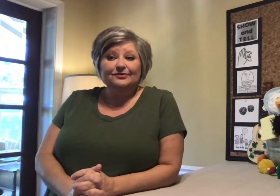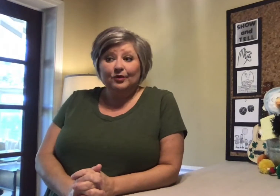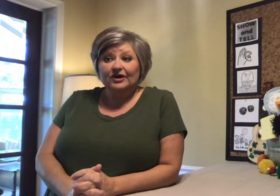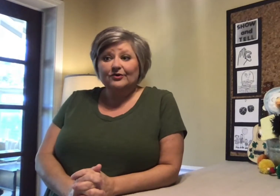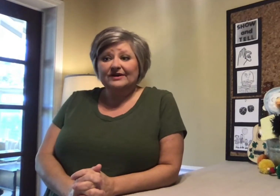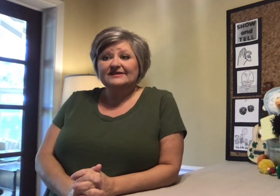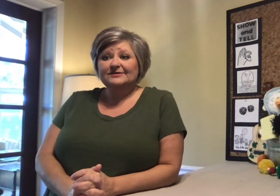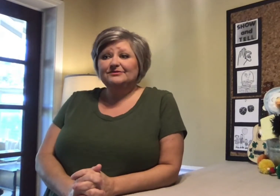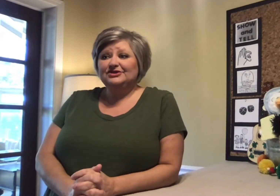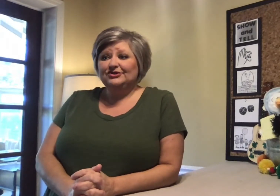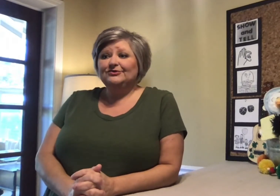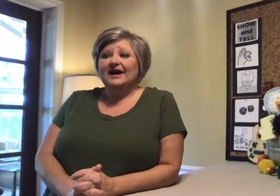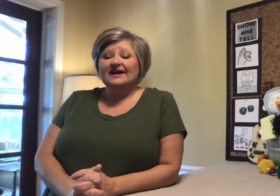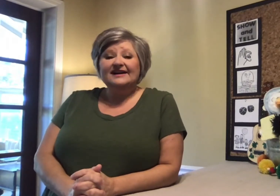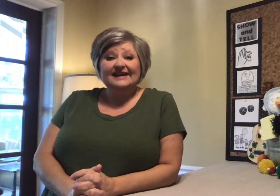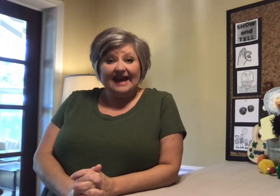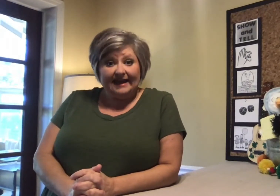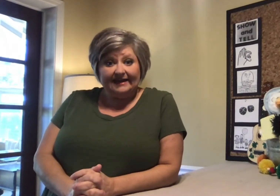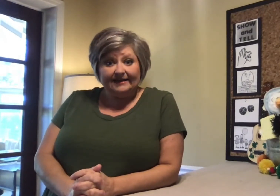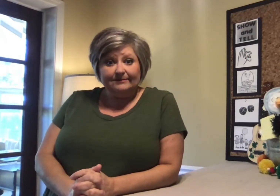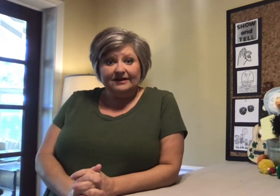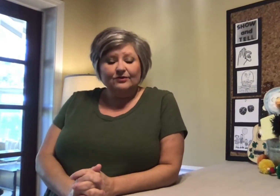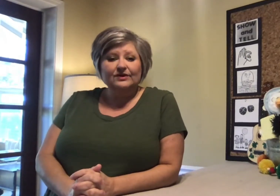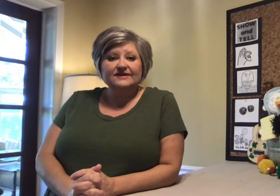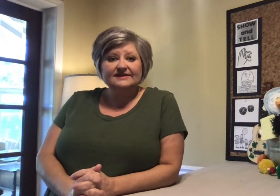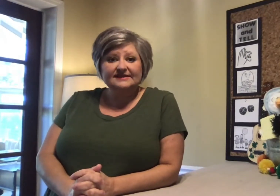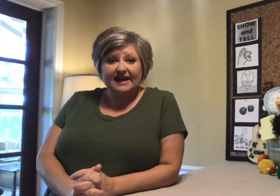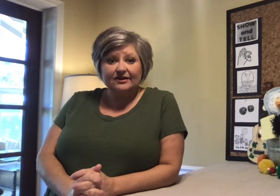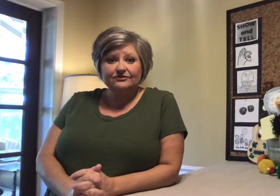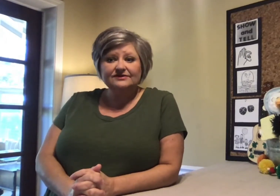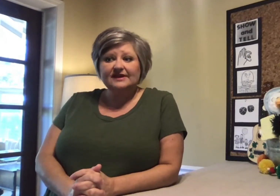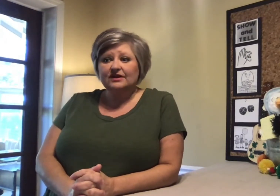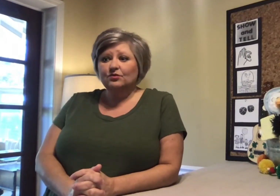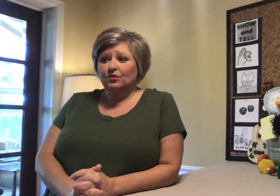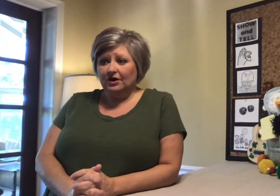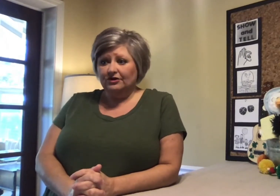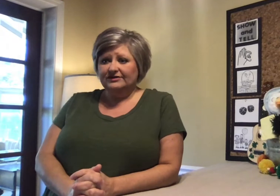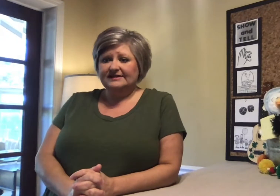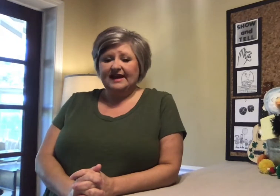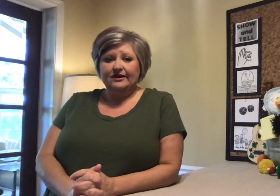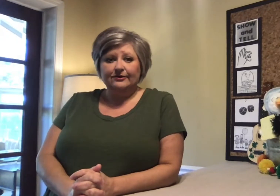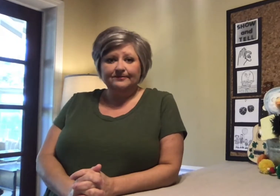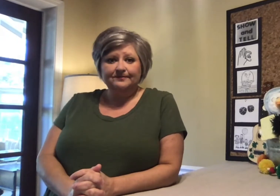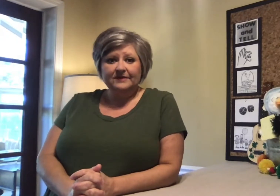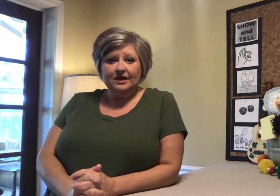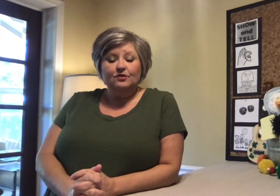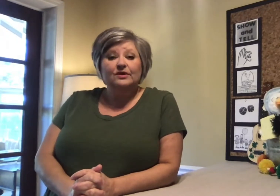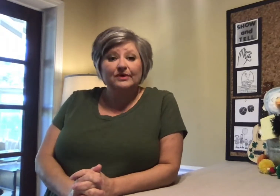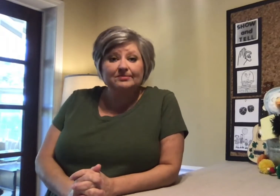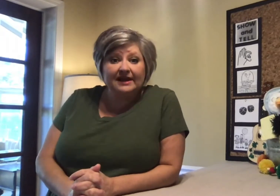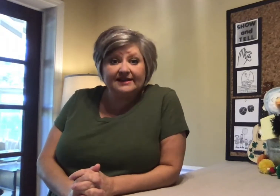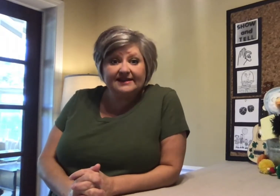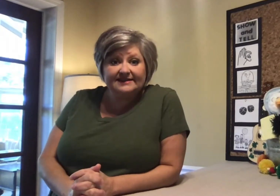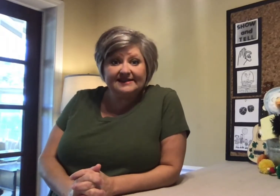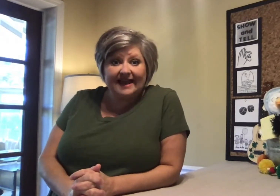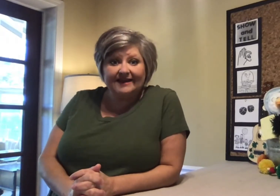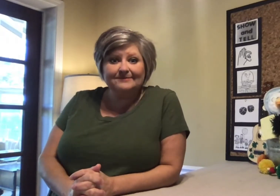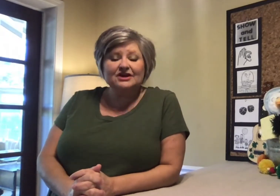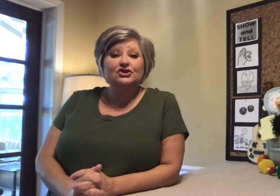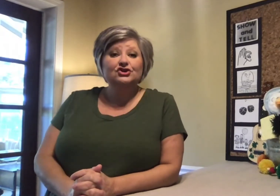We're going to do a game with sounds and words now. When we play this game, you